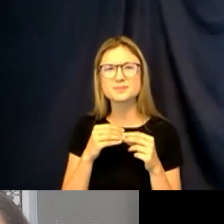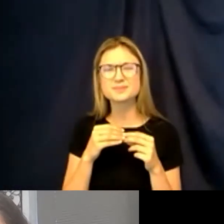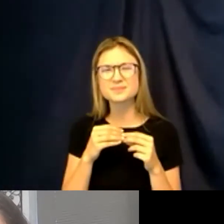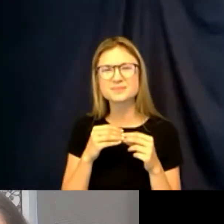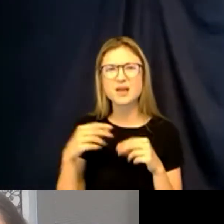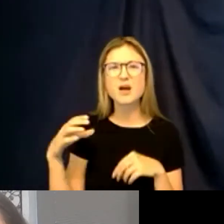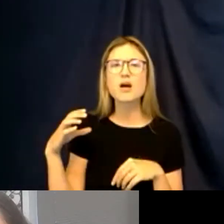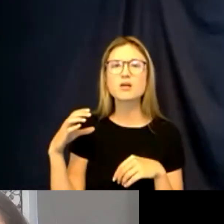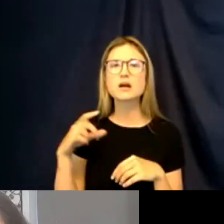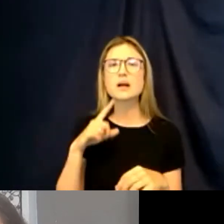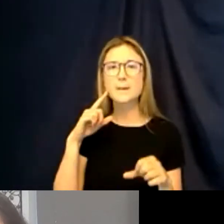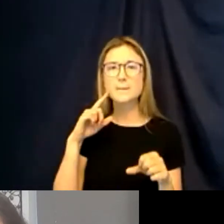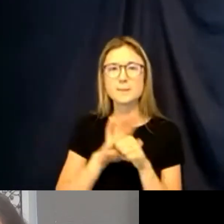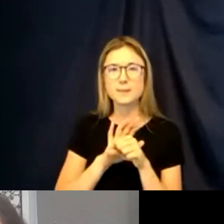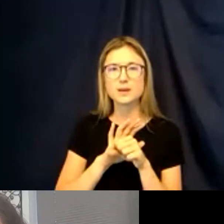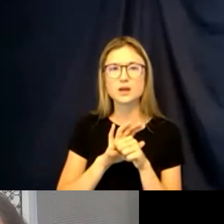commitment.